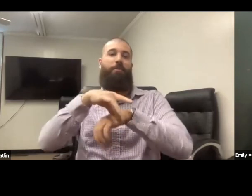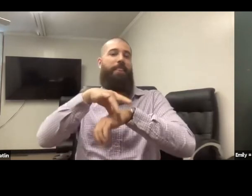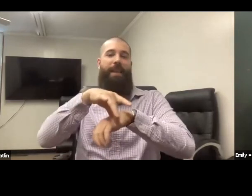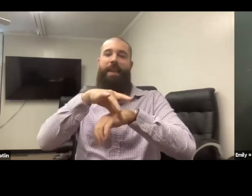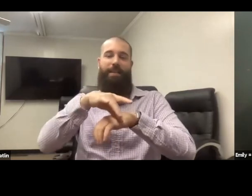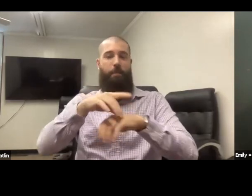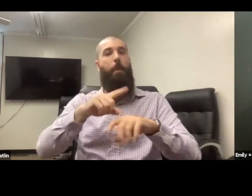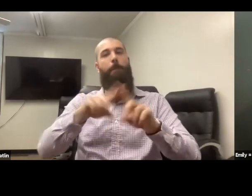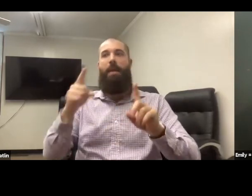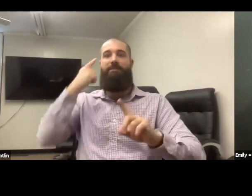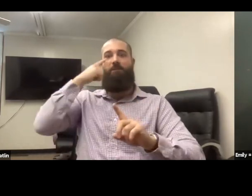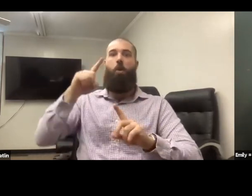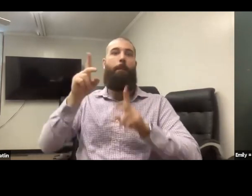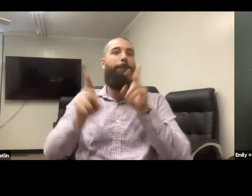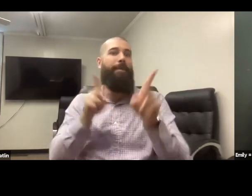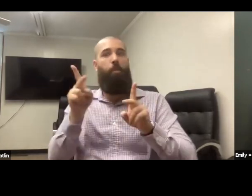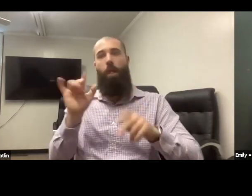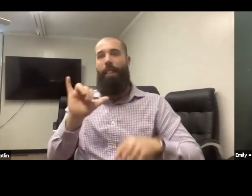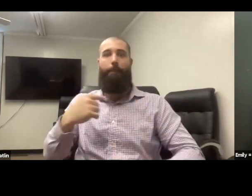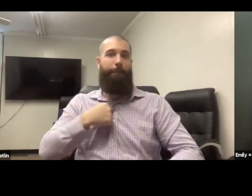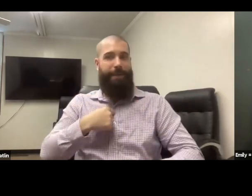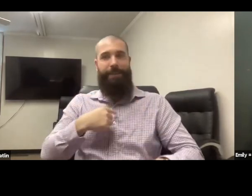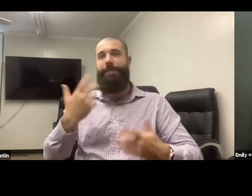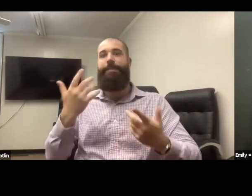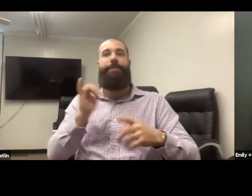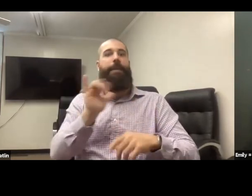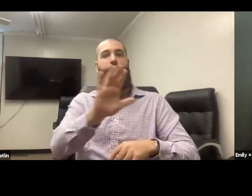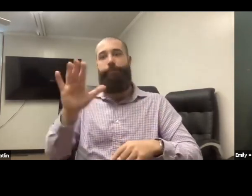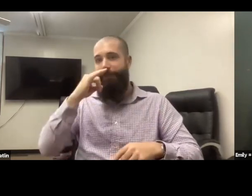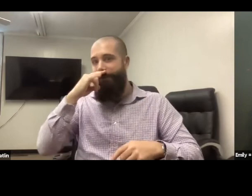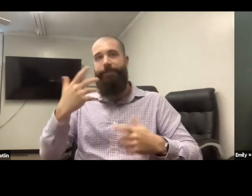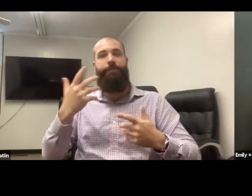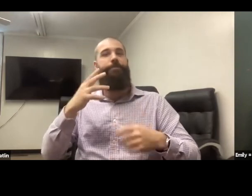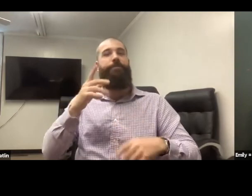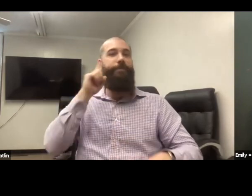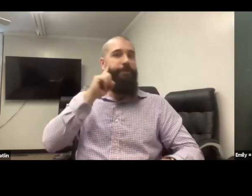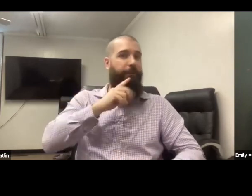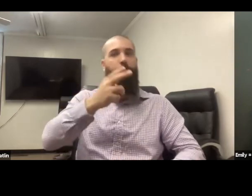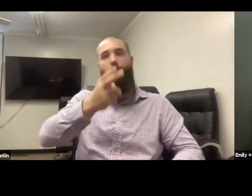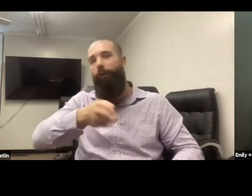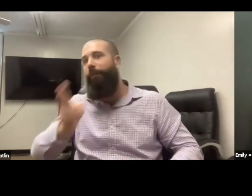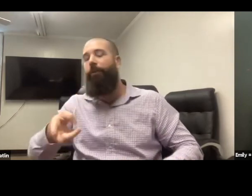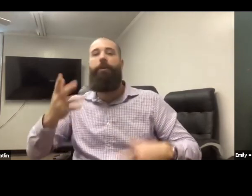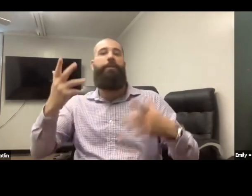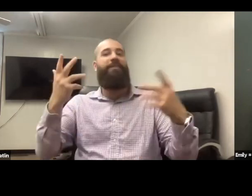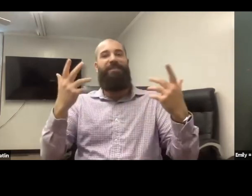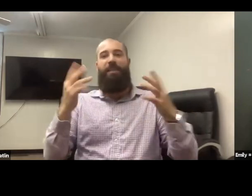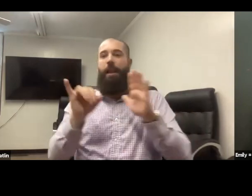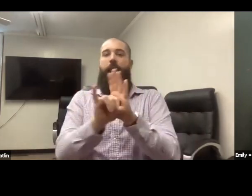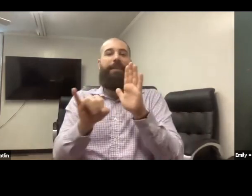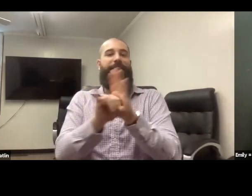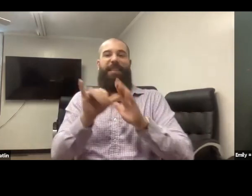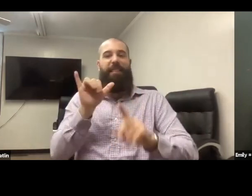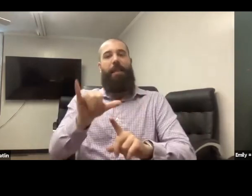really, for everyone on the planet, actually. But for people like me and your kids, deaf and hard of